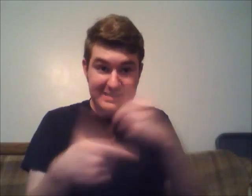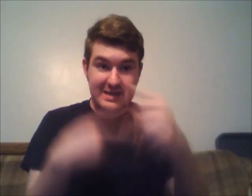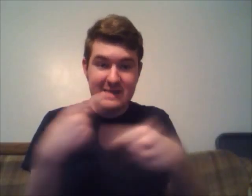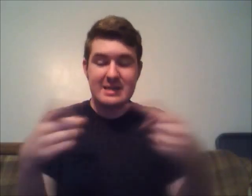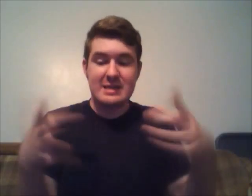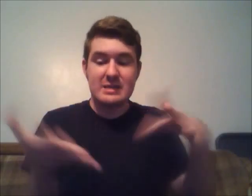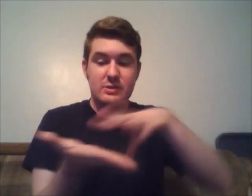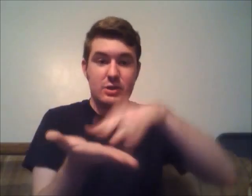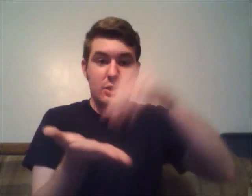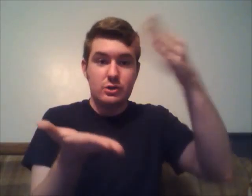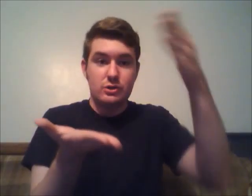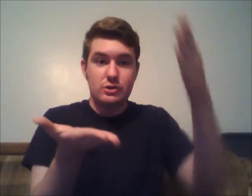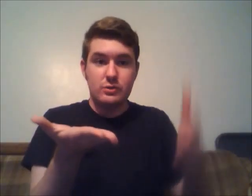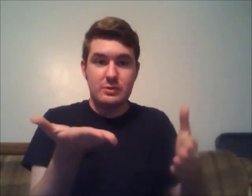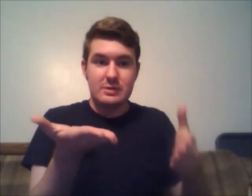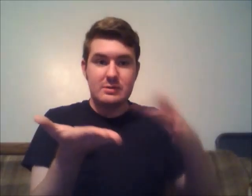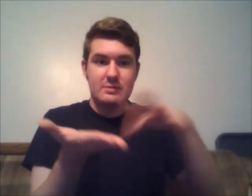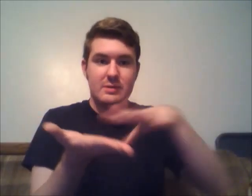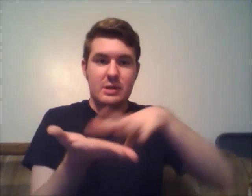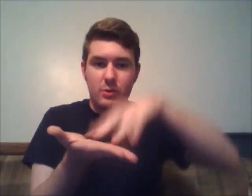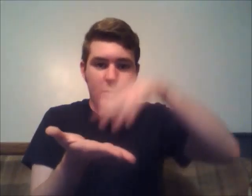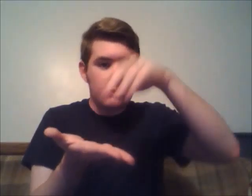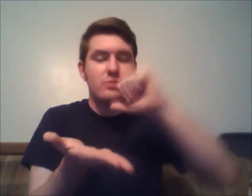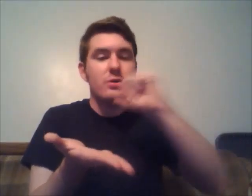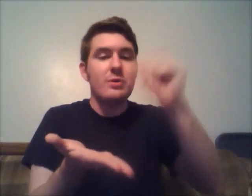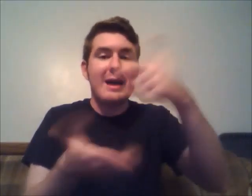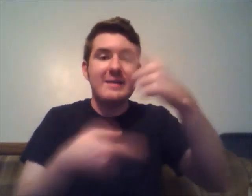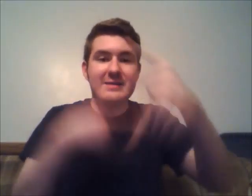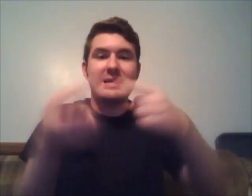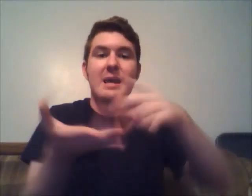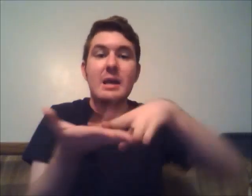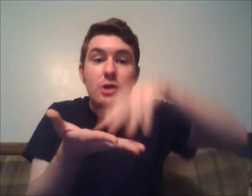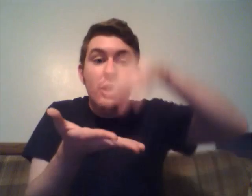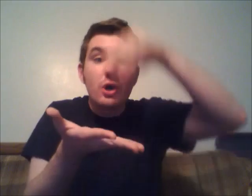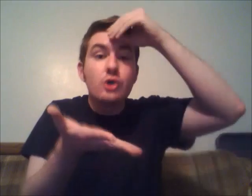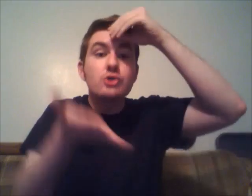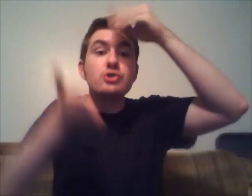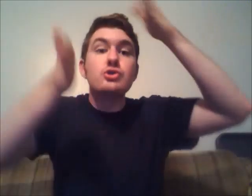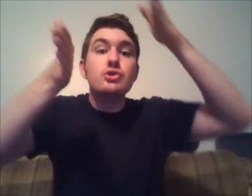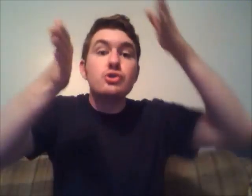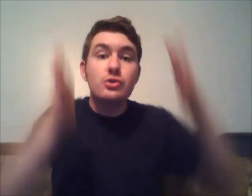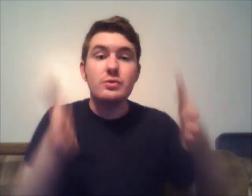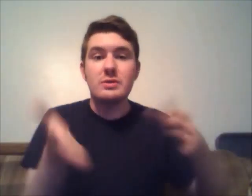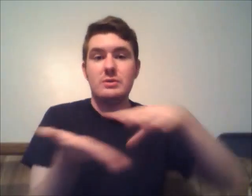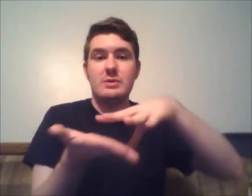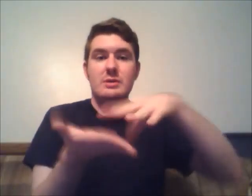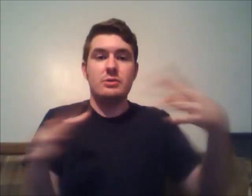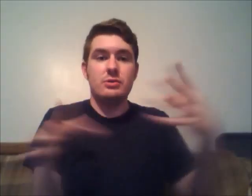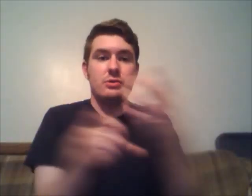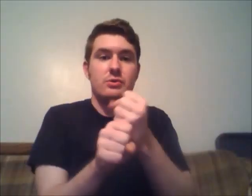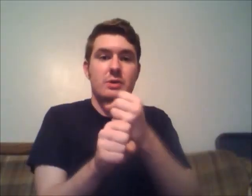sign is student, right? You don't have to sign student. You can shortcut